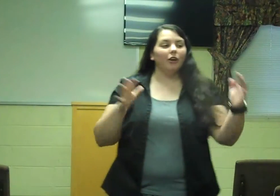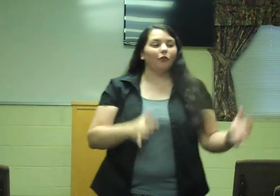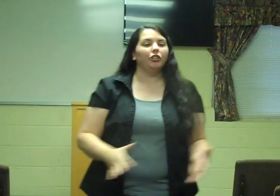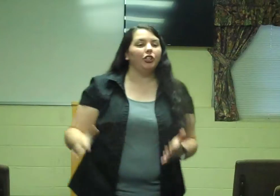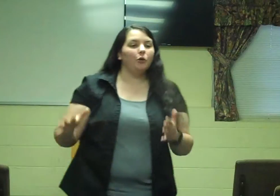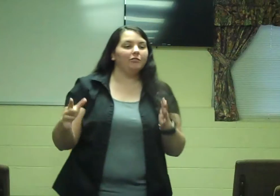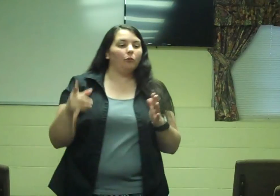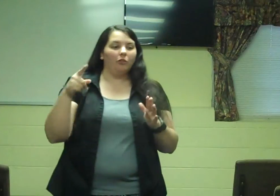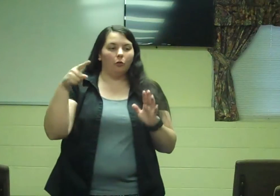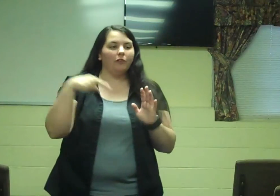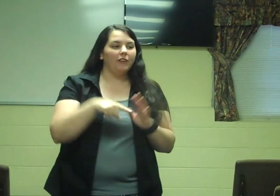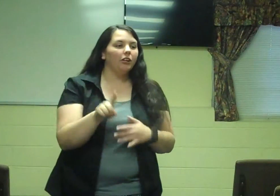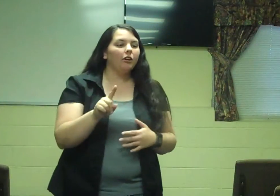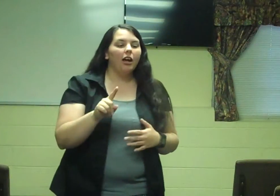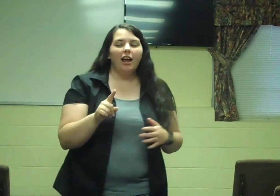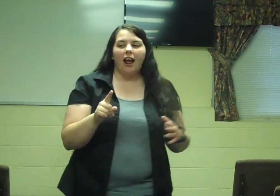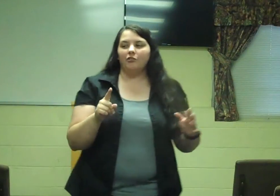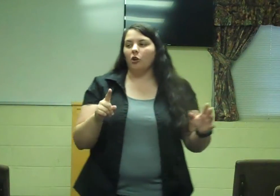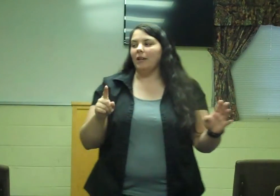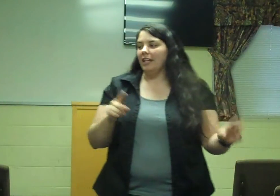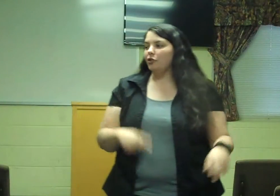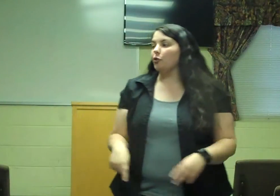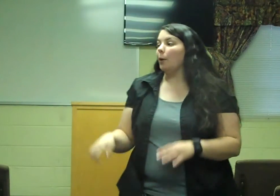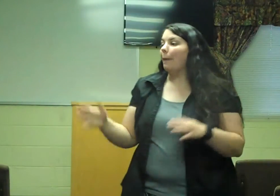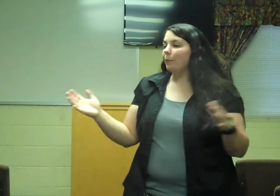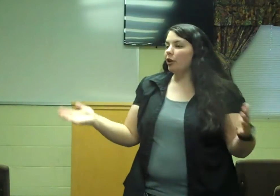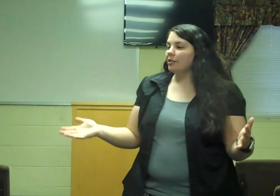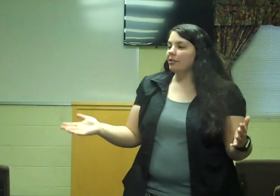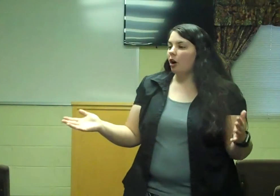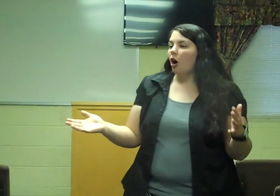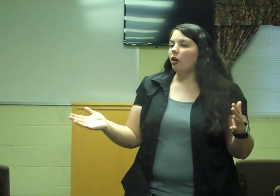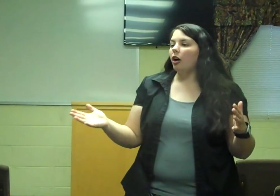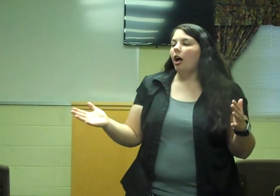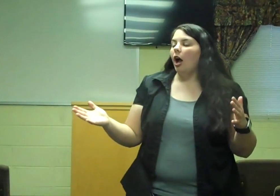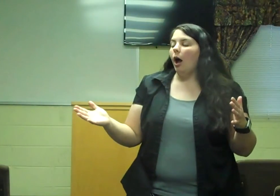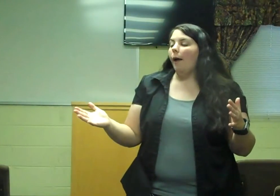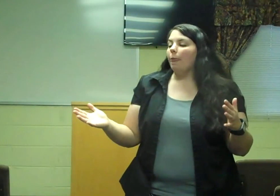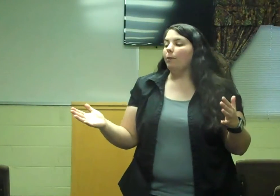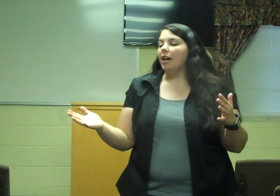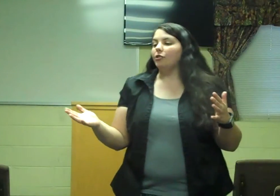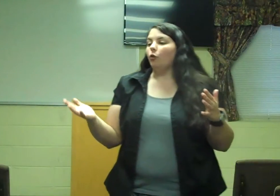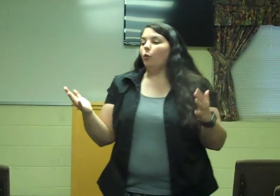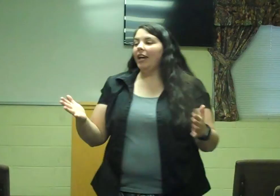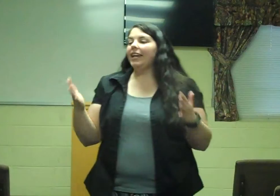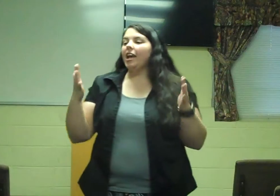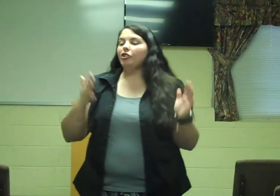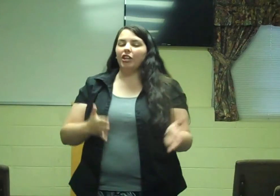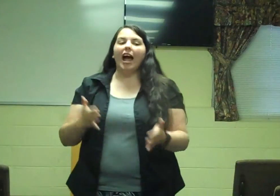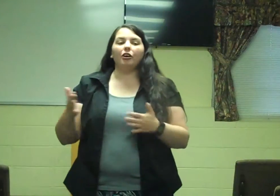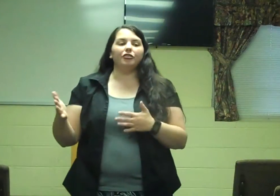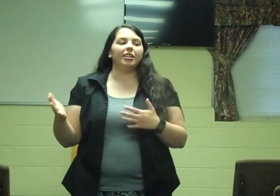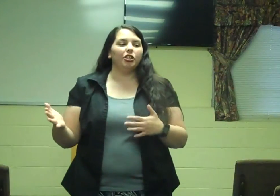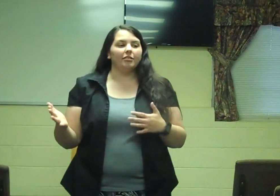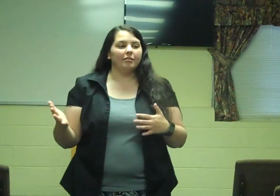stuff we're going to do is with the one finger, and so it'll be easier to remember it all. But we shall see